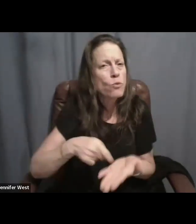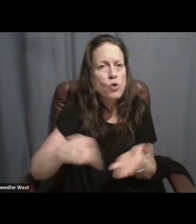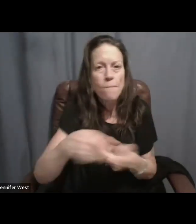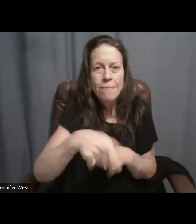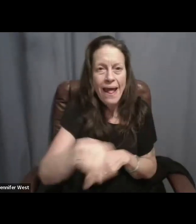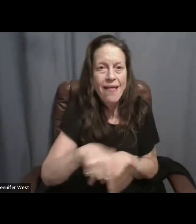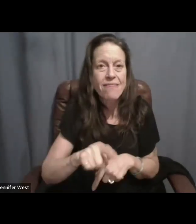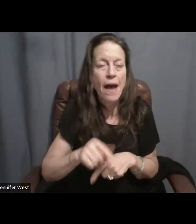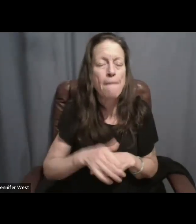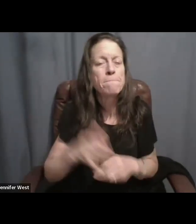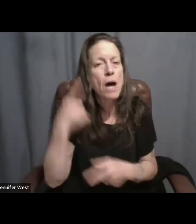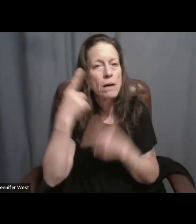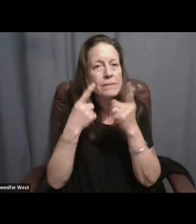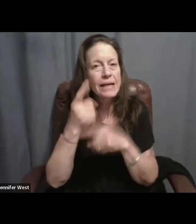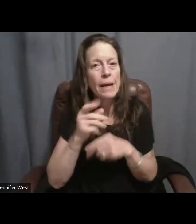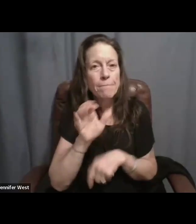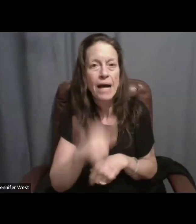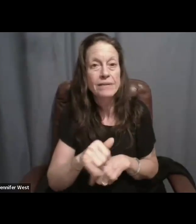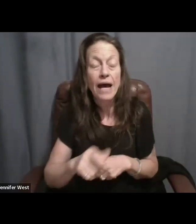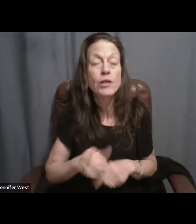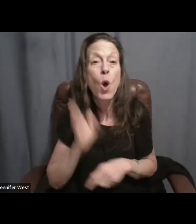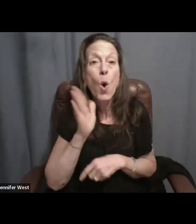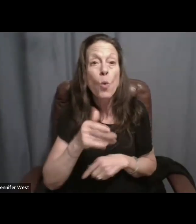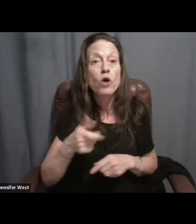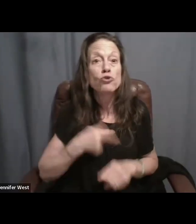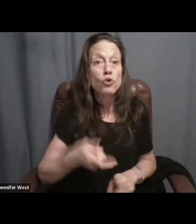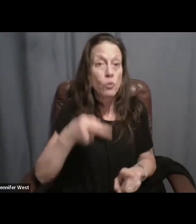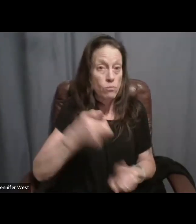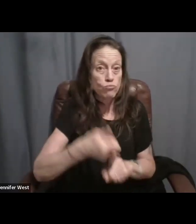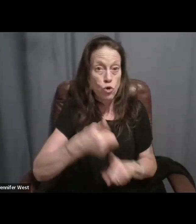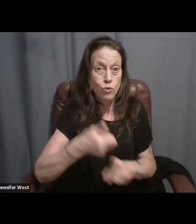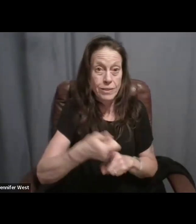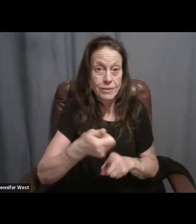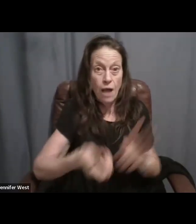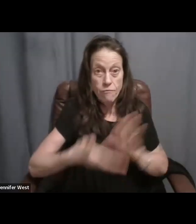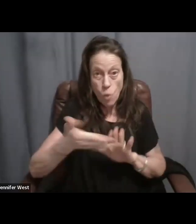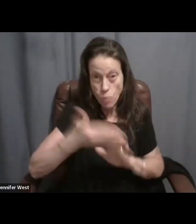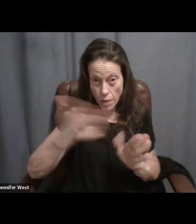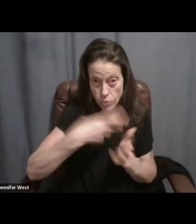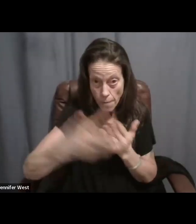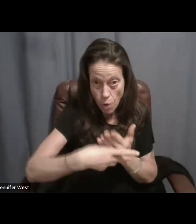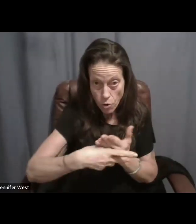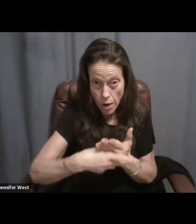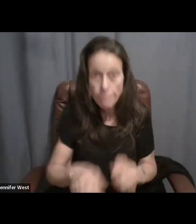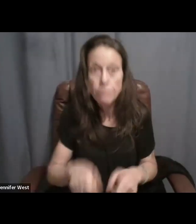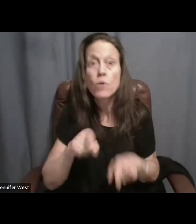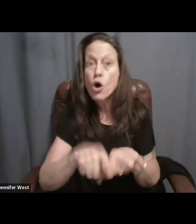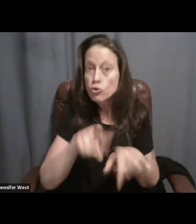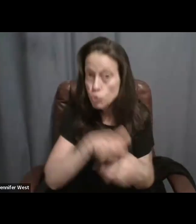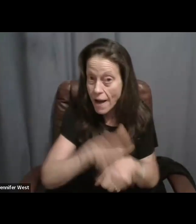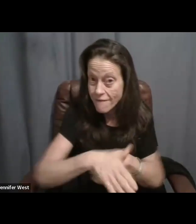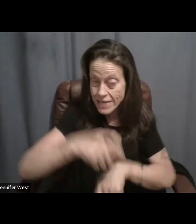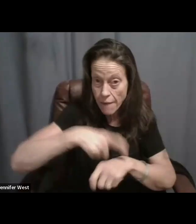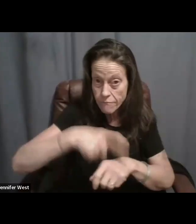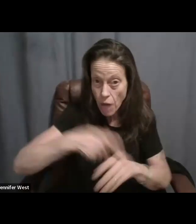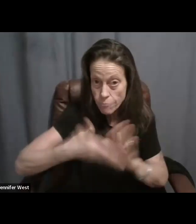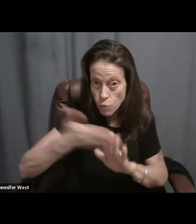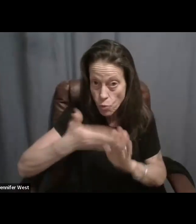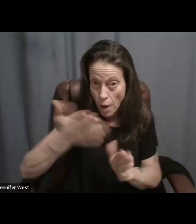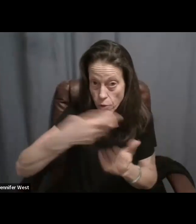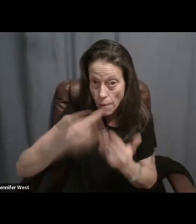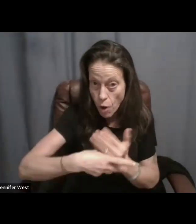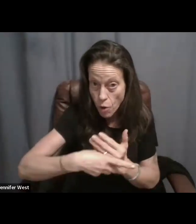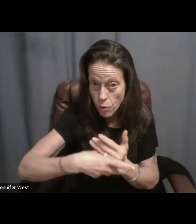and are you going to be the one running the program, and do you have the time? It is time consuming.